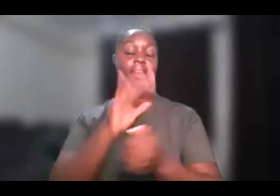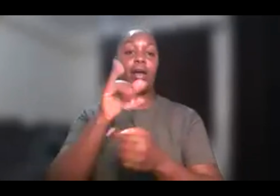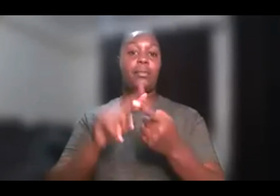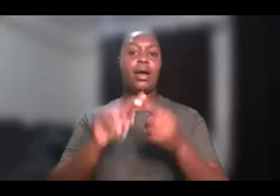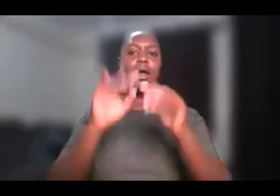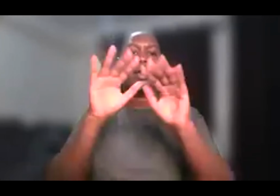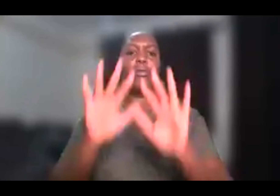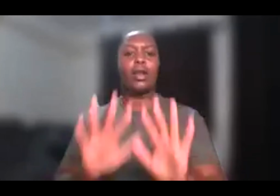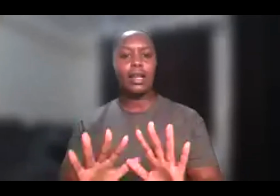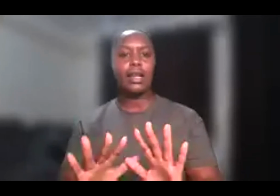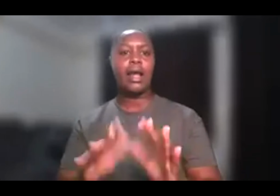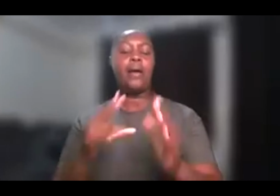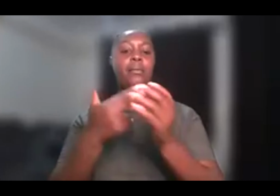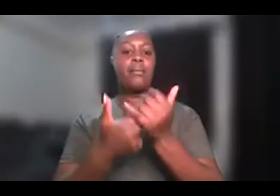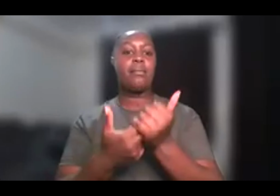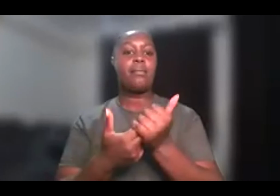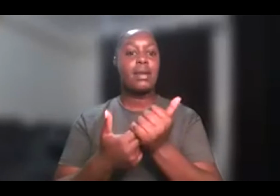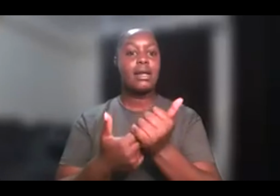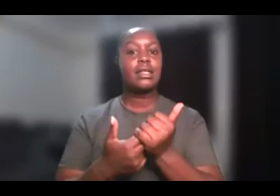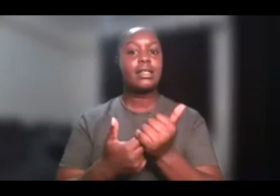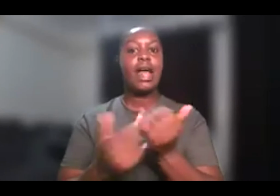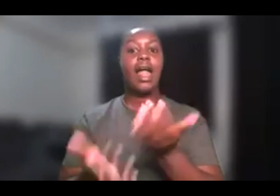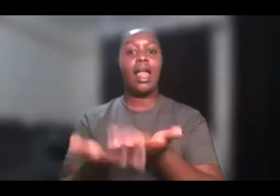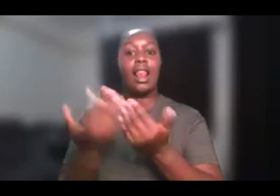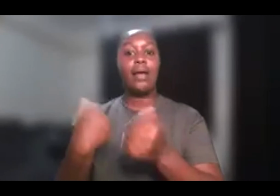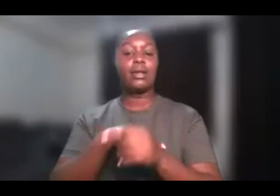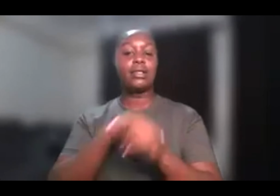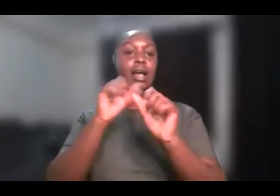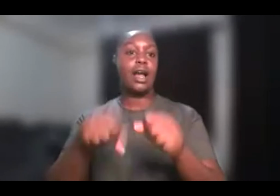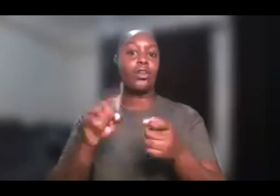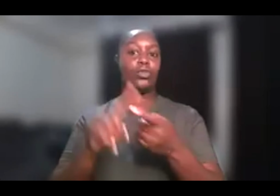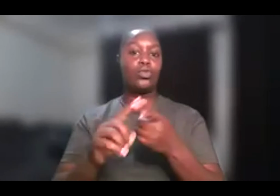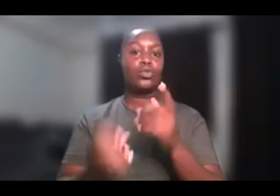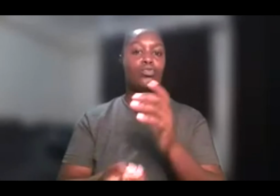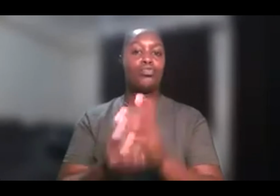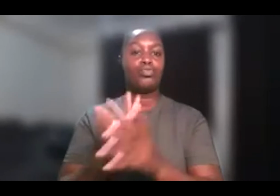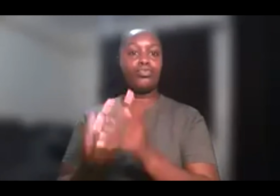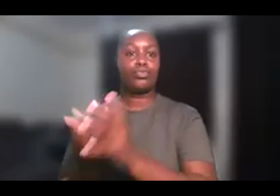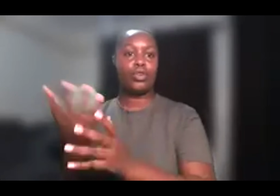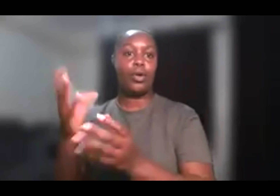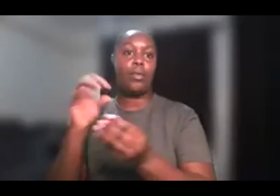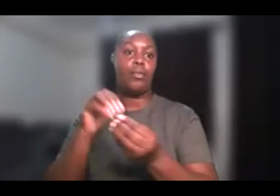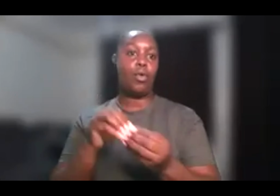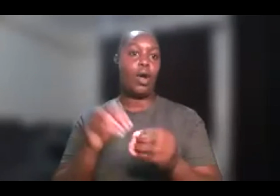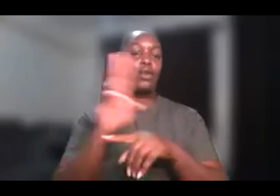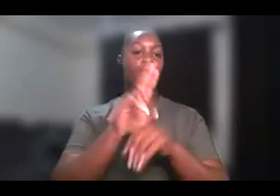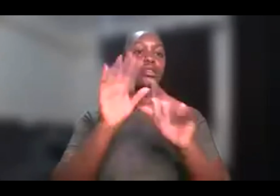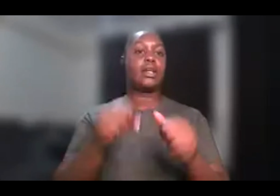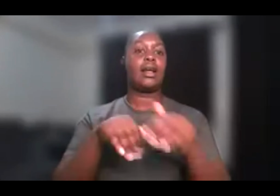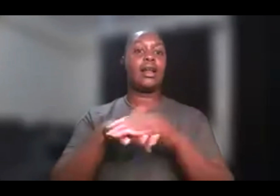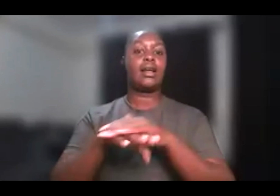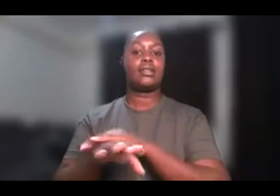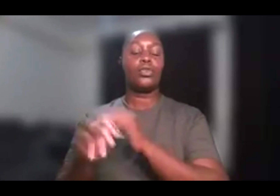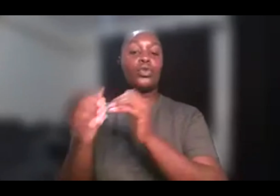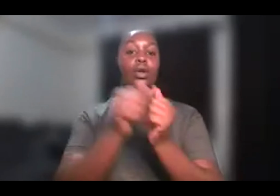could help us open access to millions of users. So together, we can build the data and technology that every African sign language